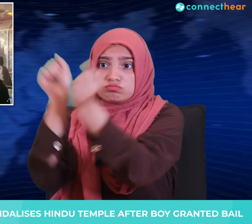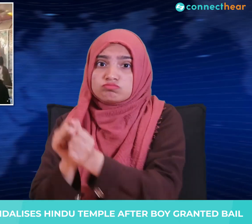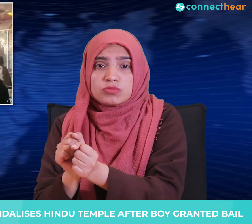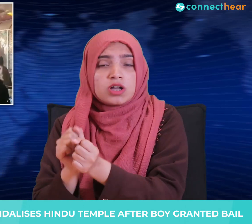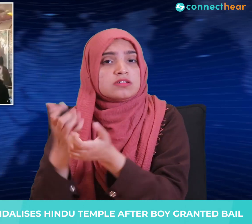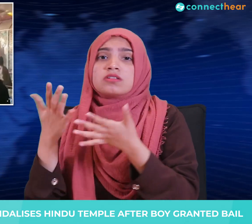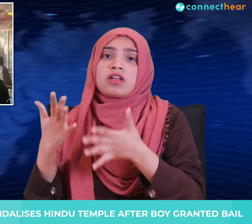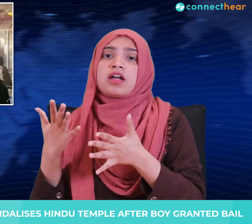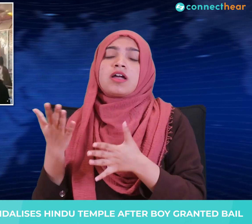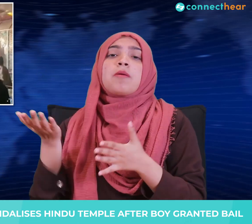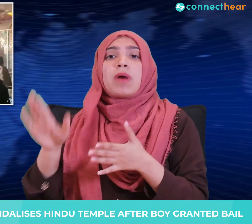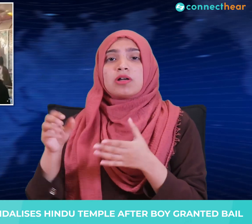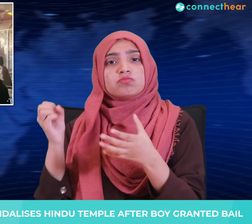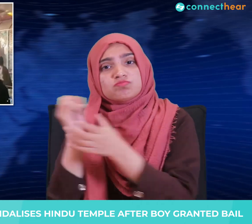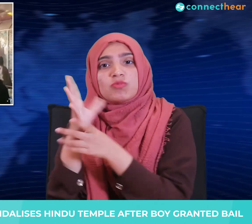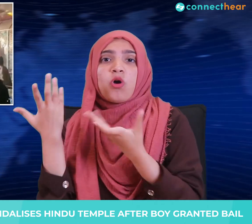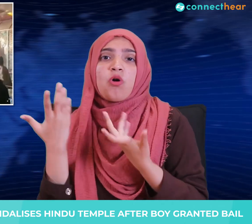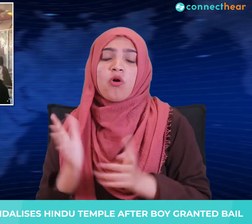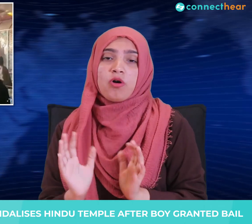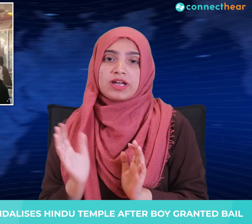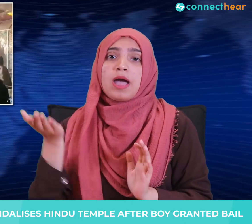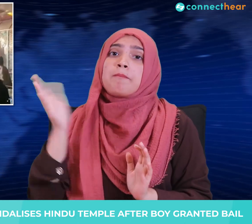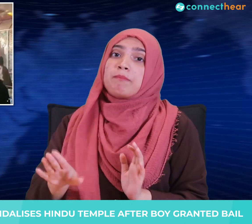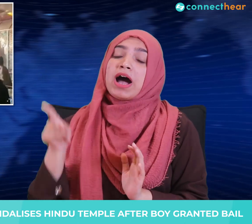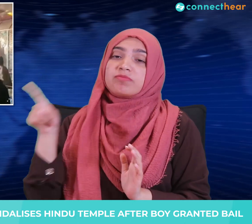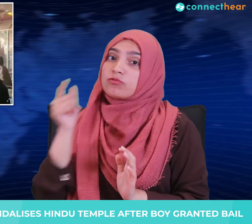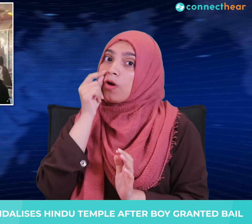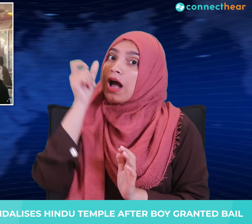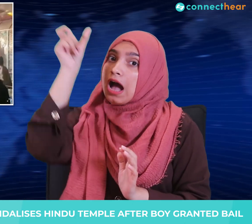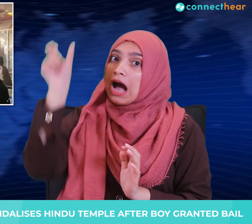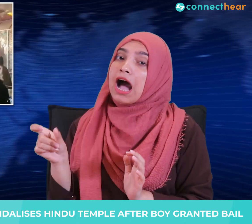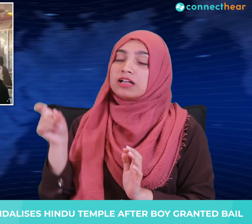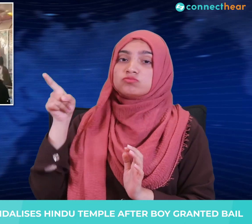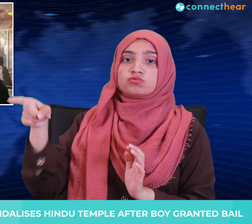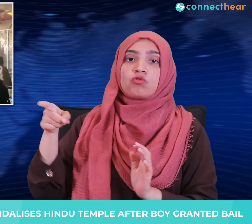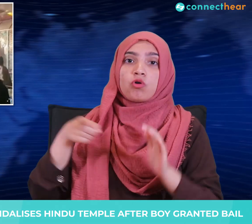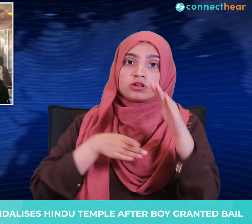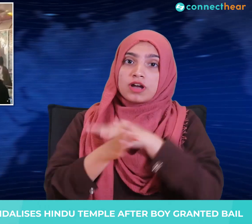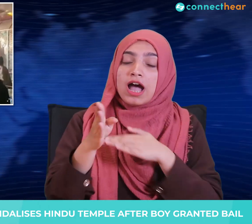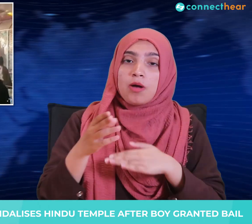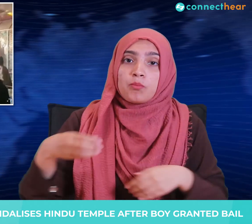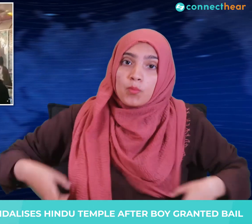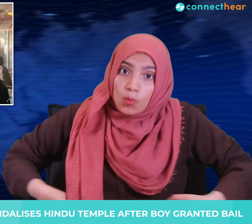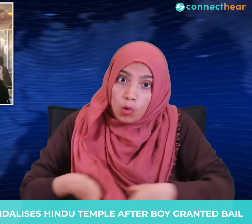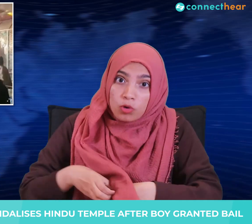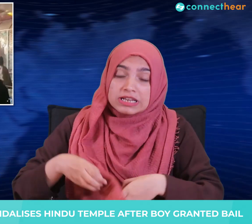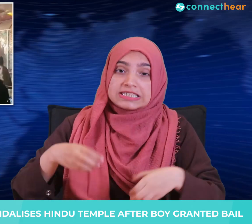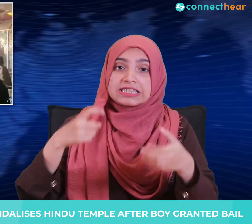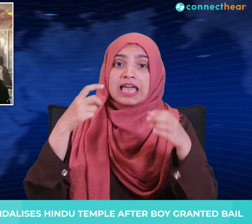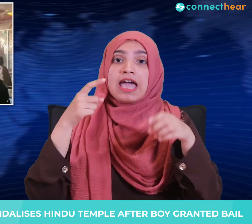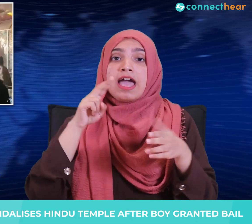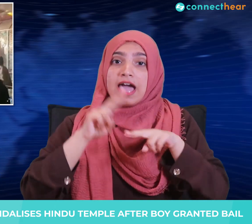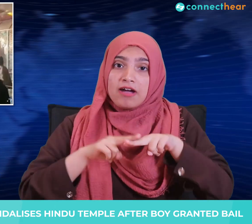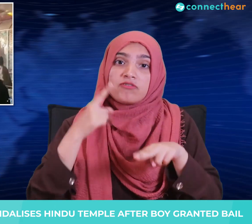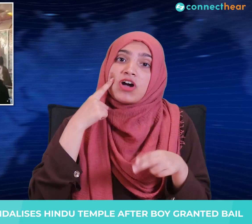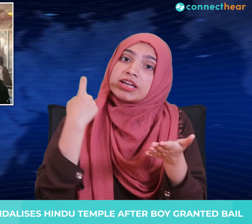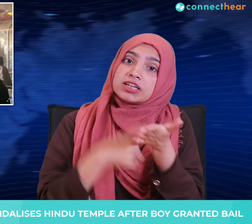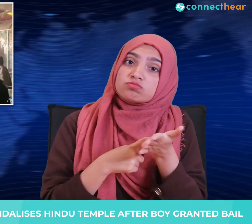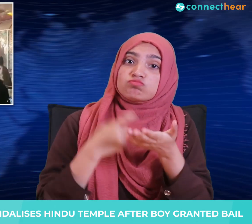The next day, the cleric went to Bhau's police station and registered an FIR against the boy. Since the boy was only 8,